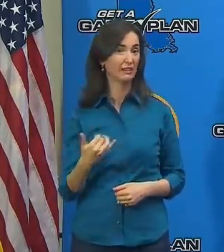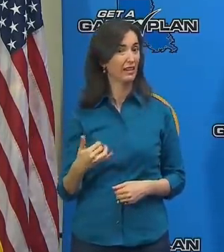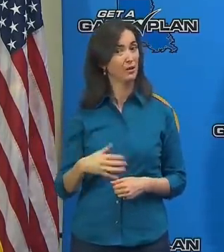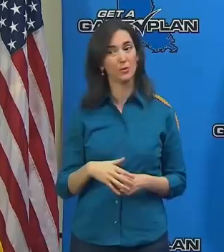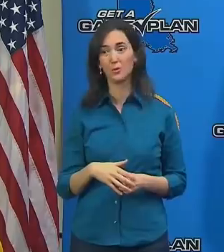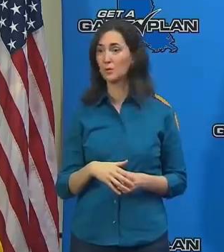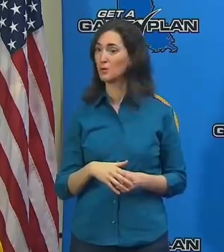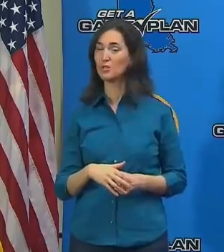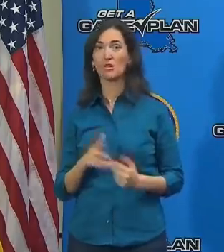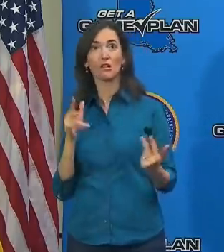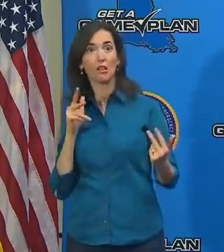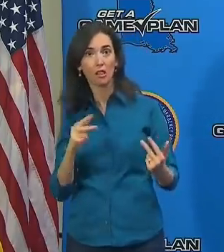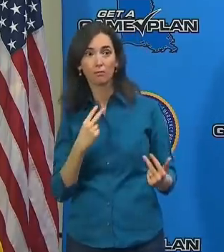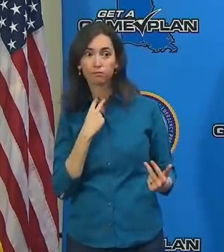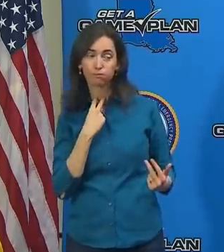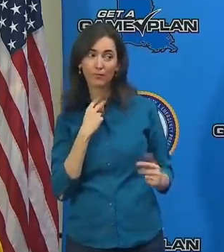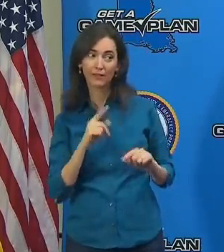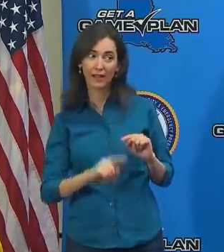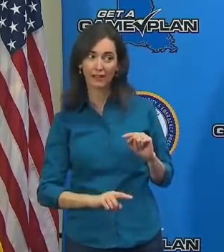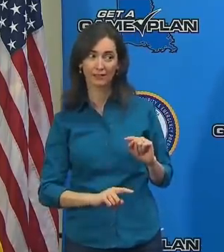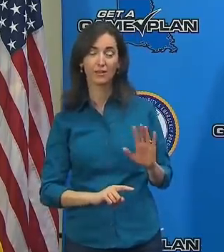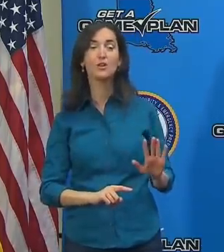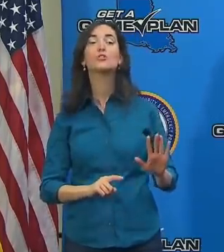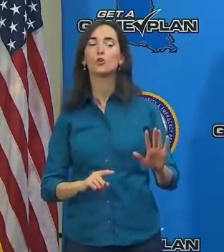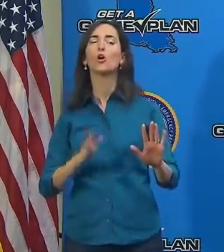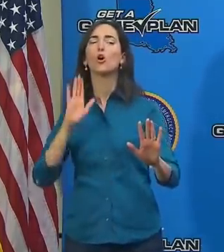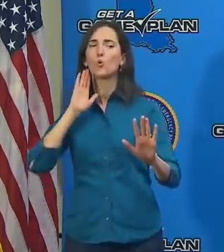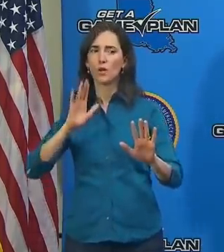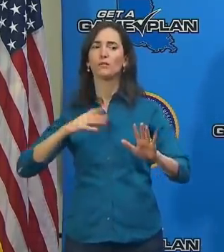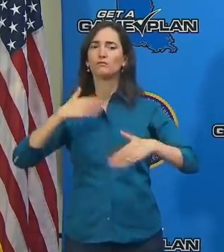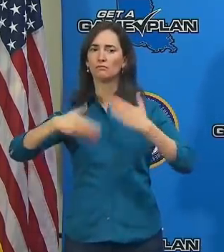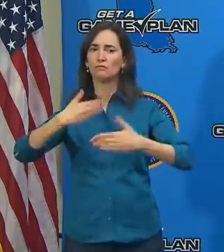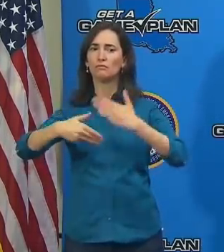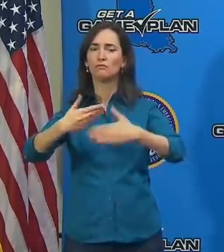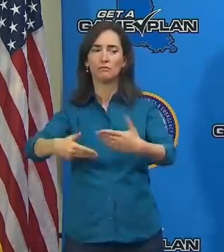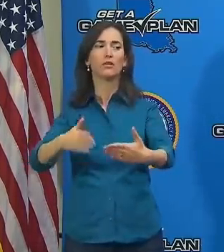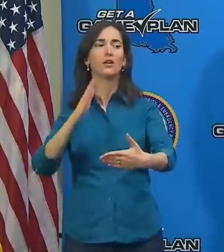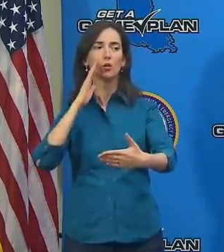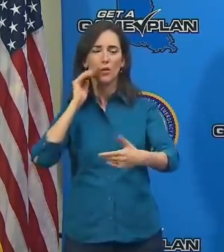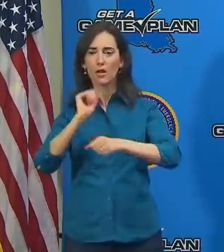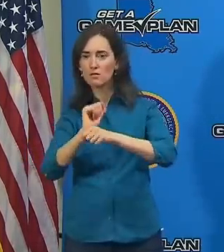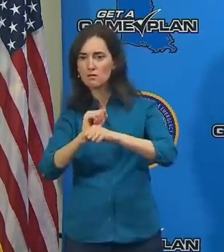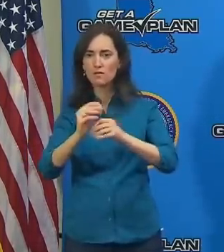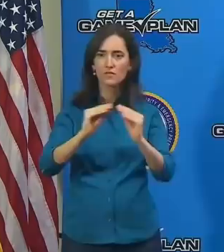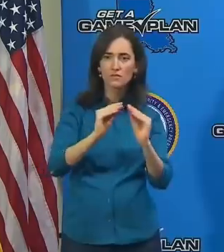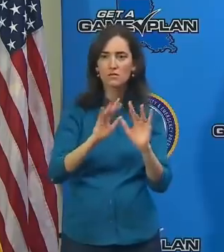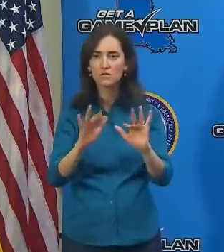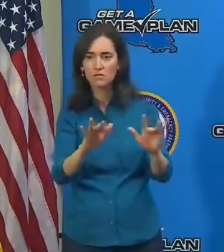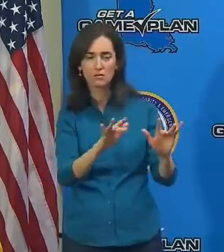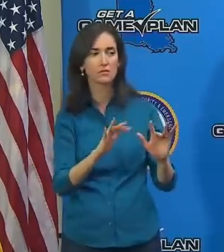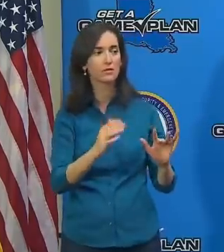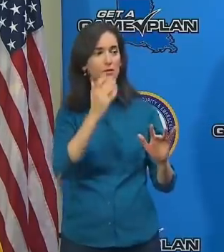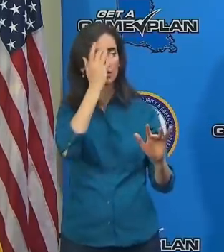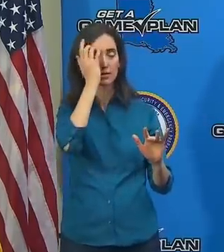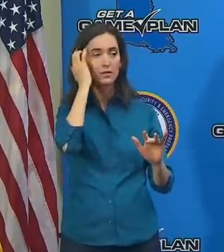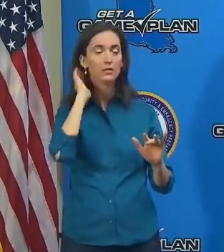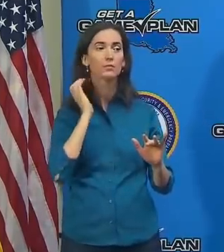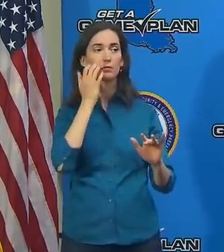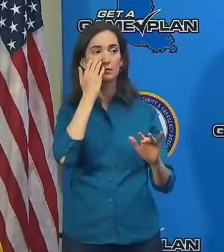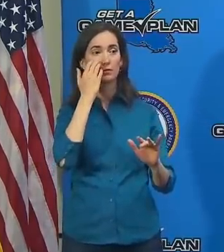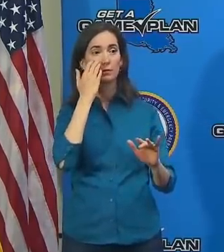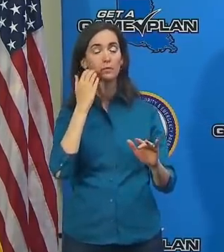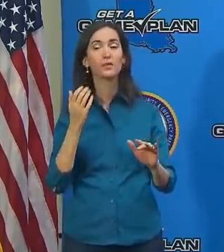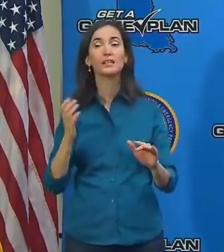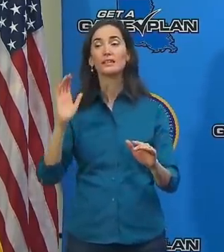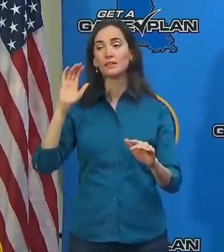area earlier. So we will be working that just as quickly as we possibly can, and in all likelihood, traveling to Grand Isle